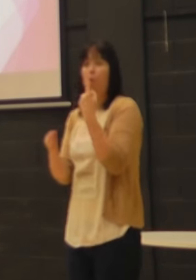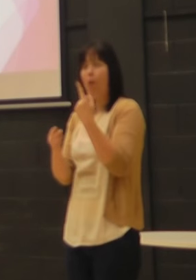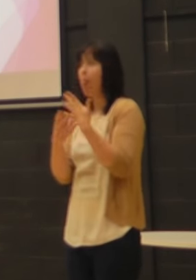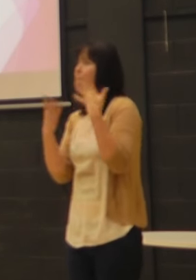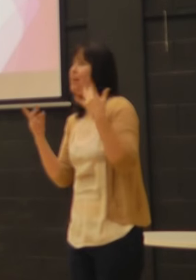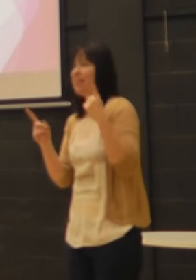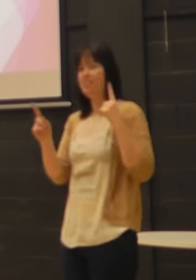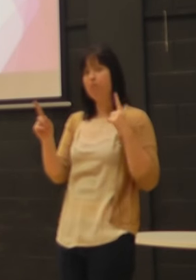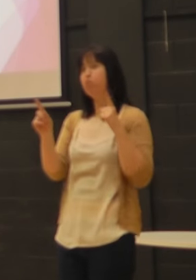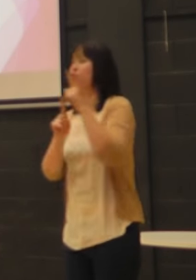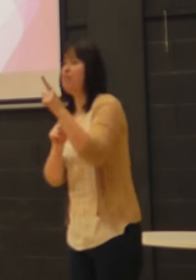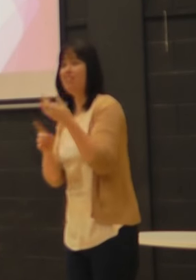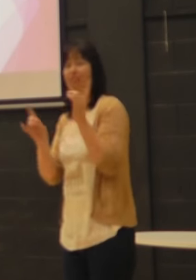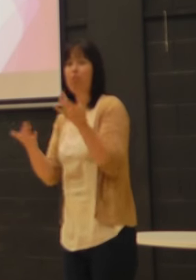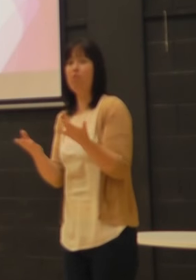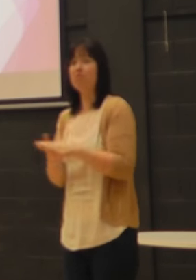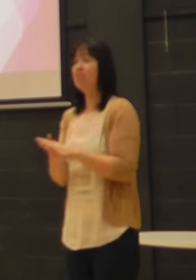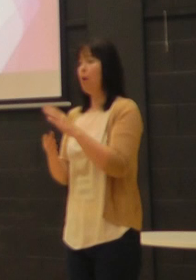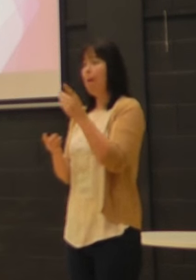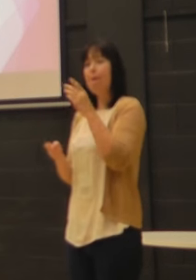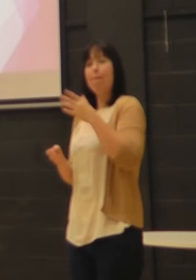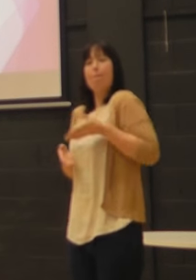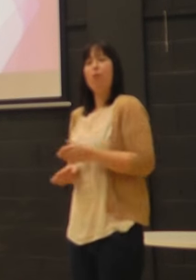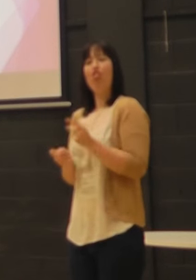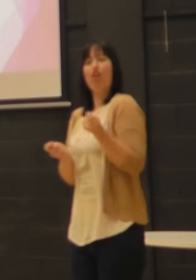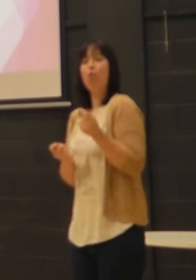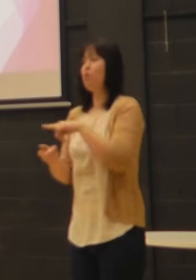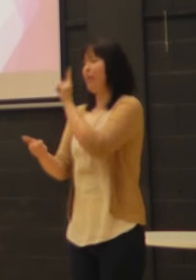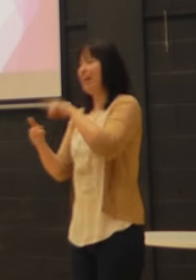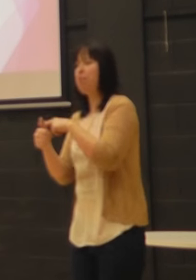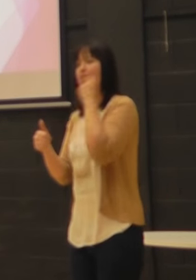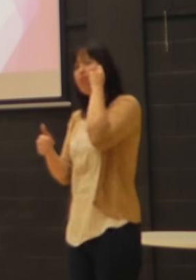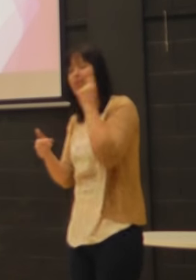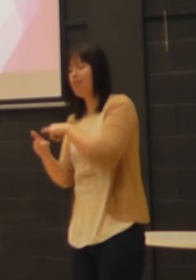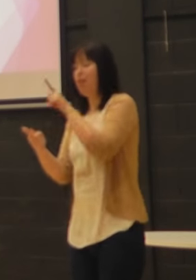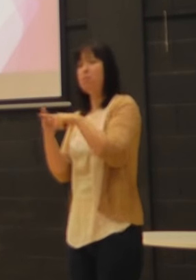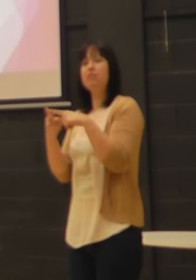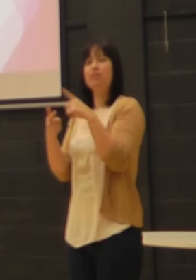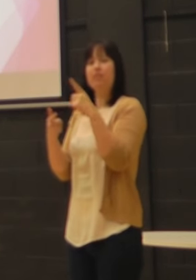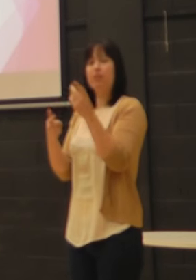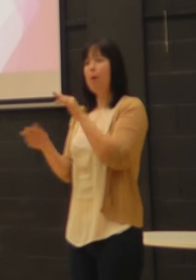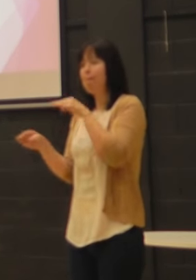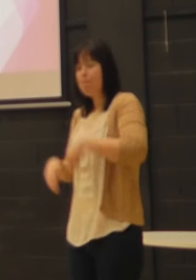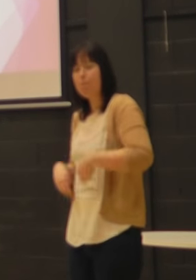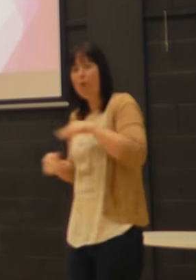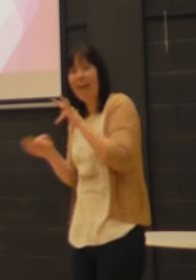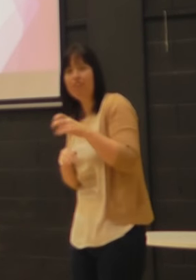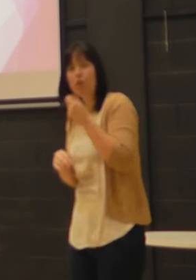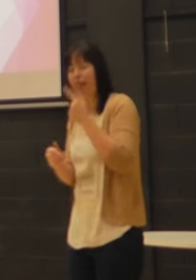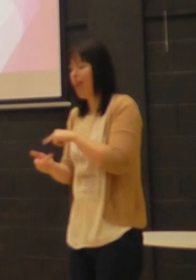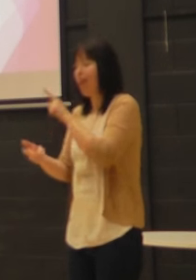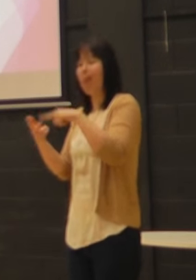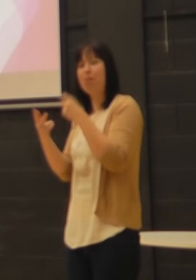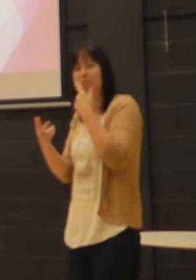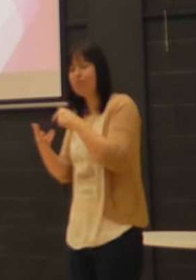birth control. From contraception, the morning after pill, early medical abortion, and later medical